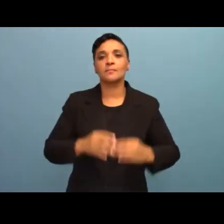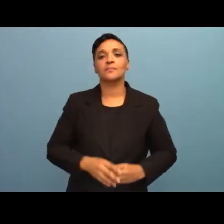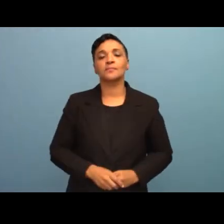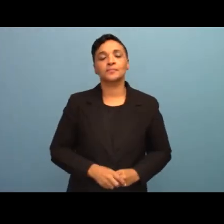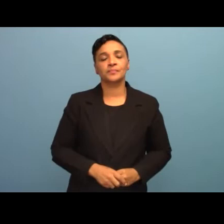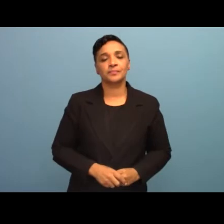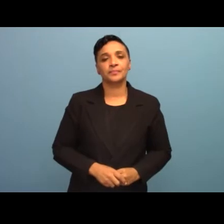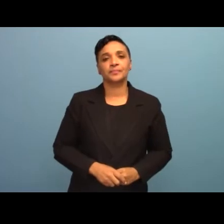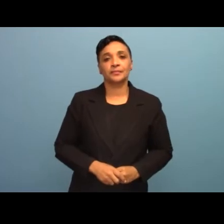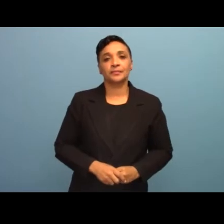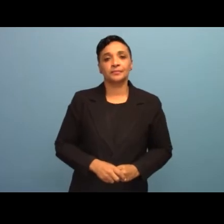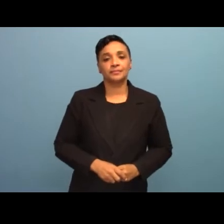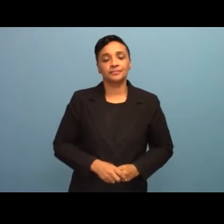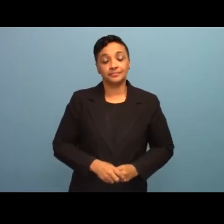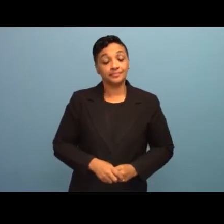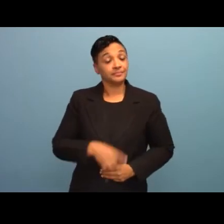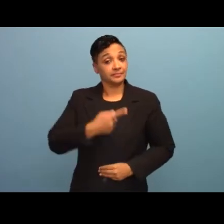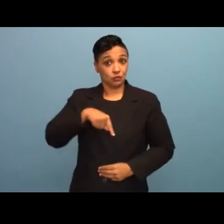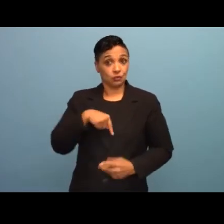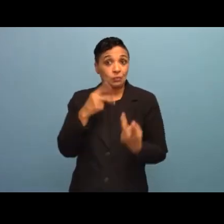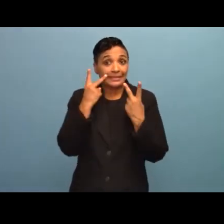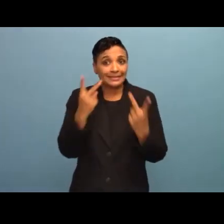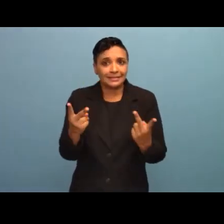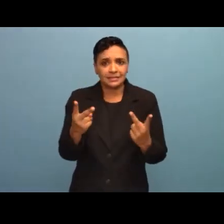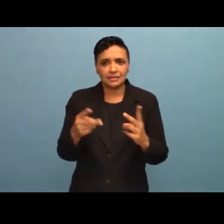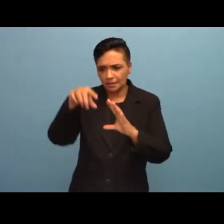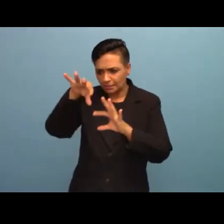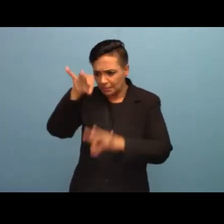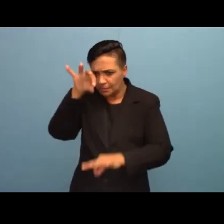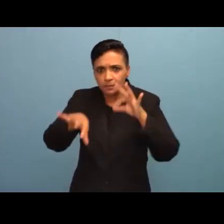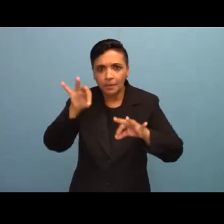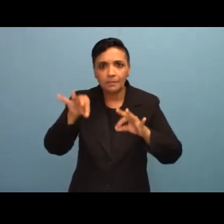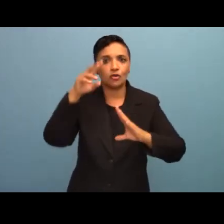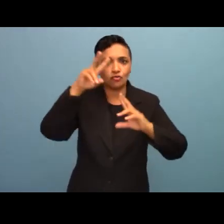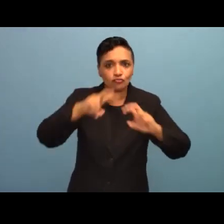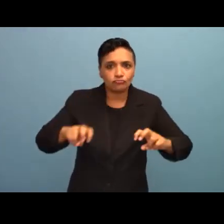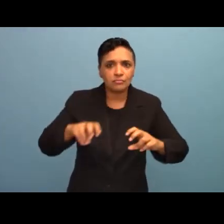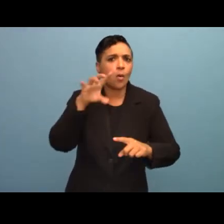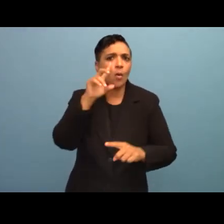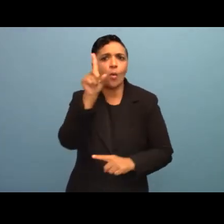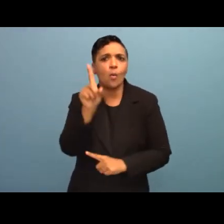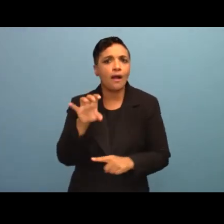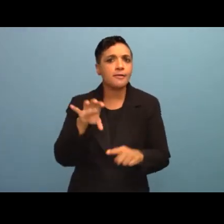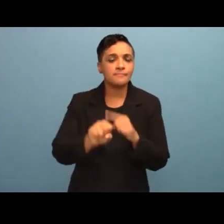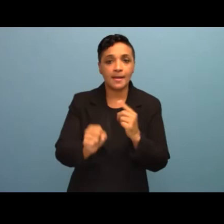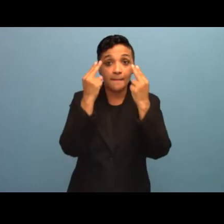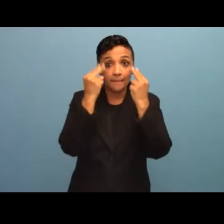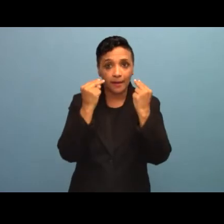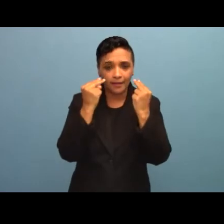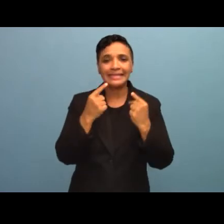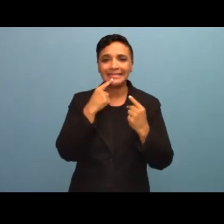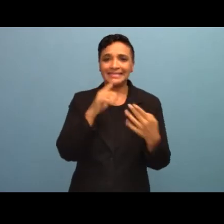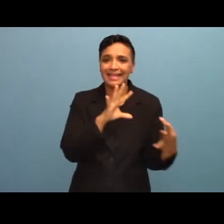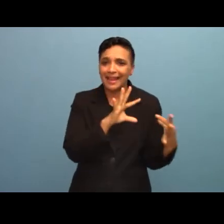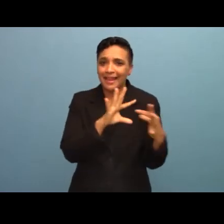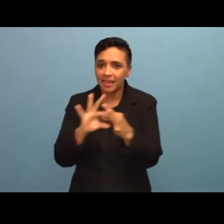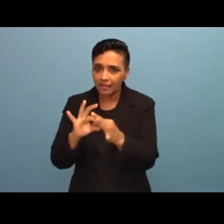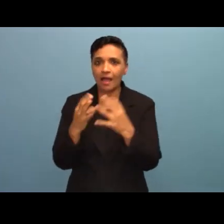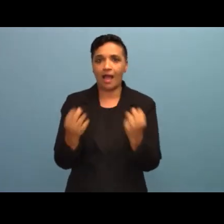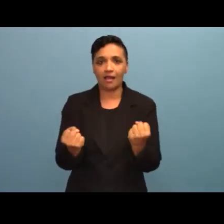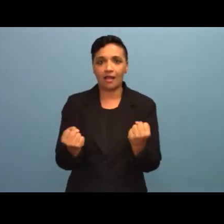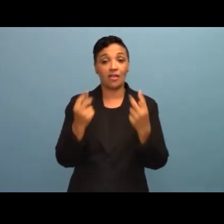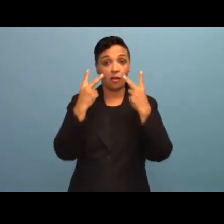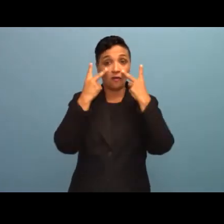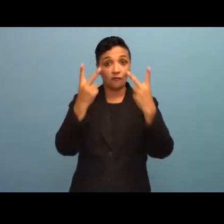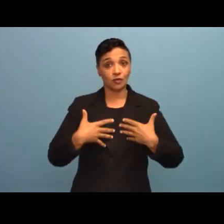from identifying the root causes of visual impairment, the studies also indicated the strong linkages between visual health